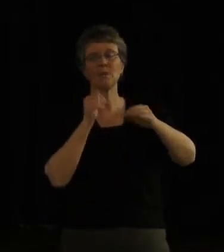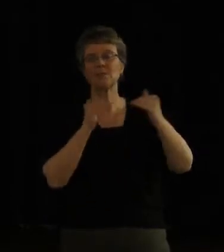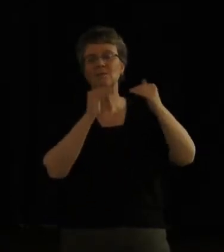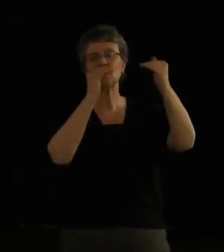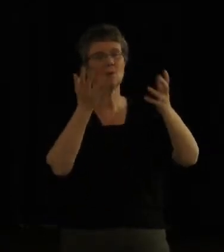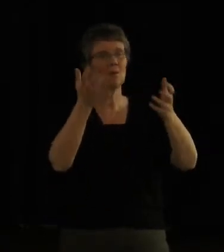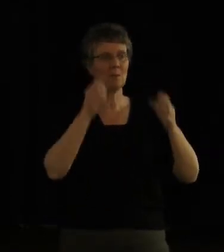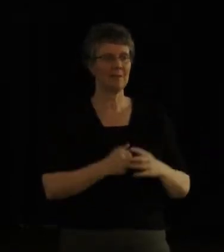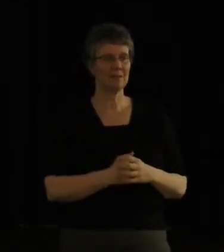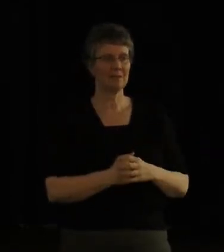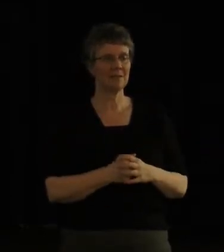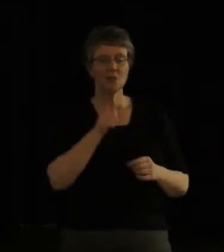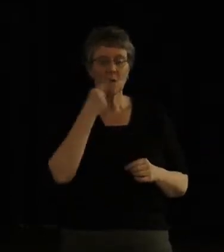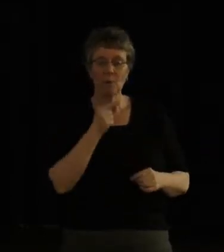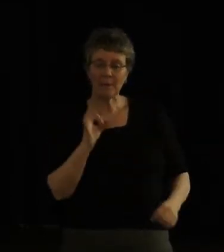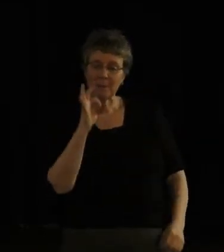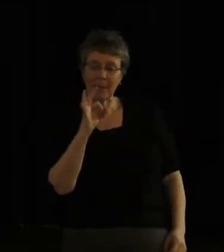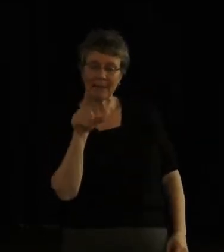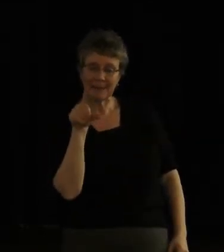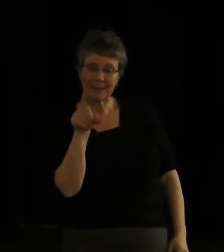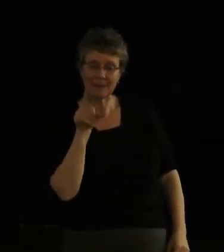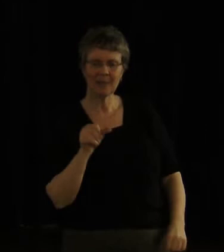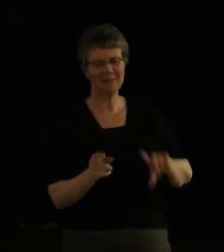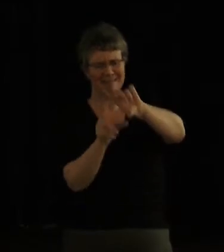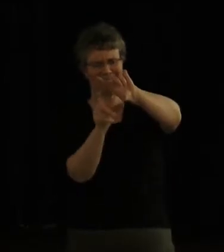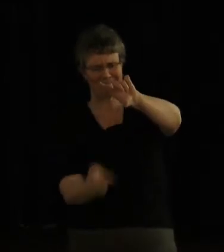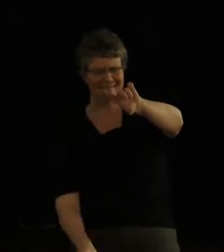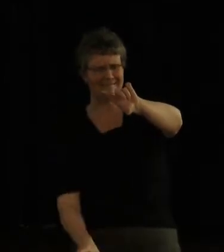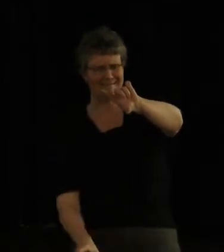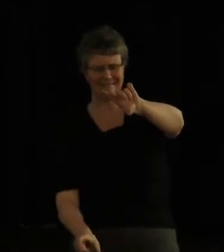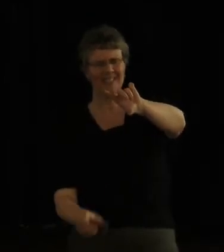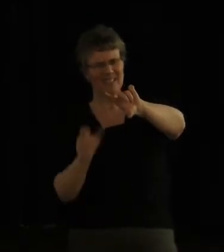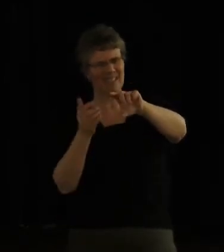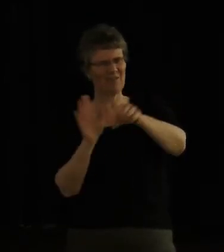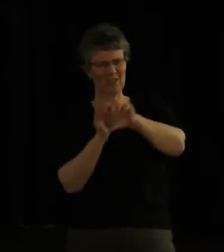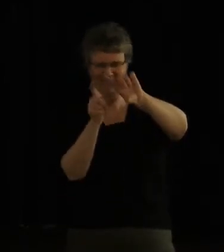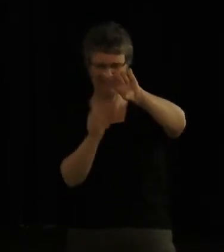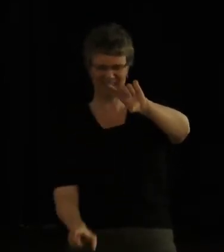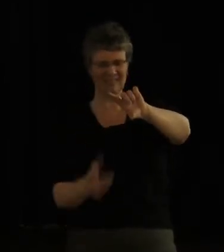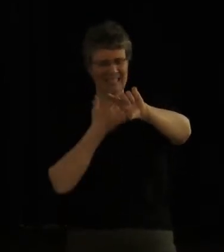hands or kick it, maybe not kick it. But this is also in the Rick Hansen Center.